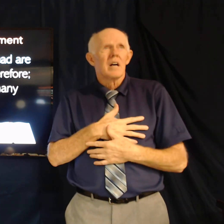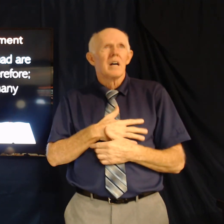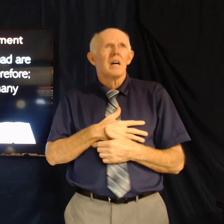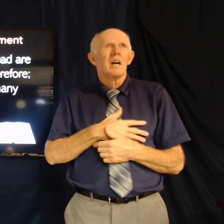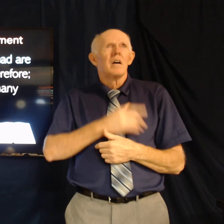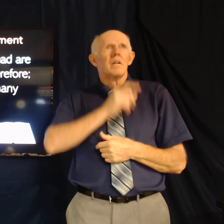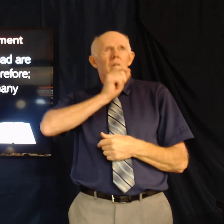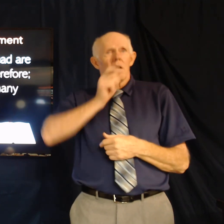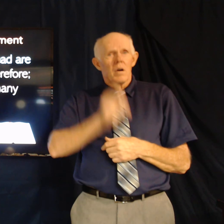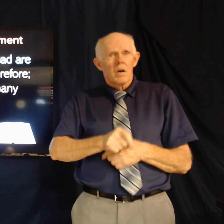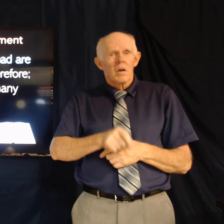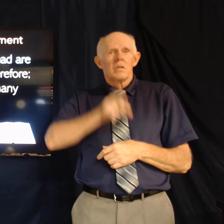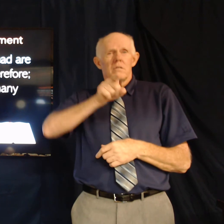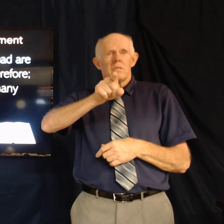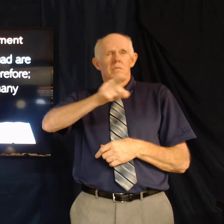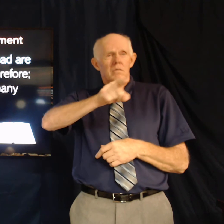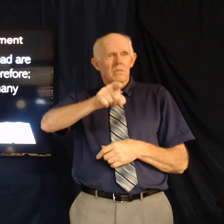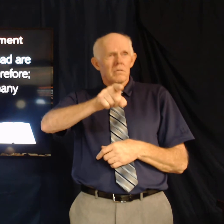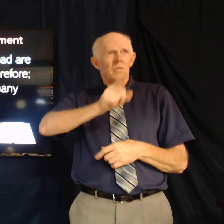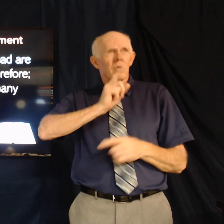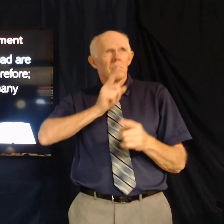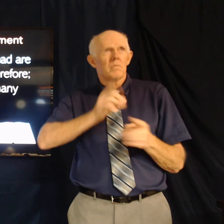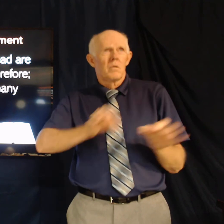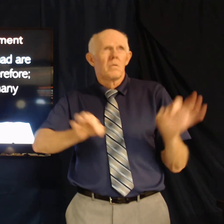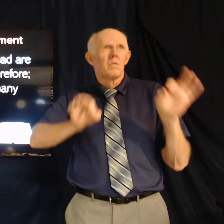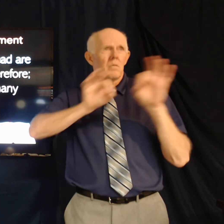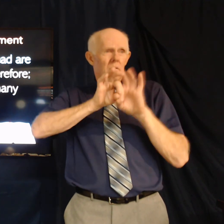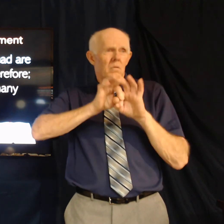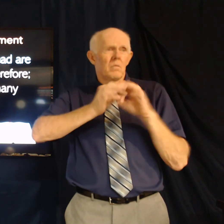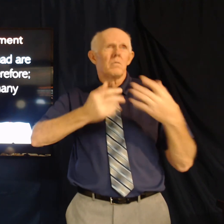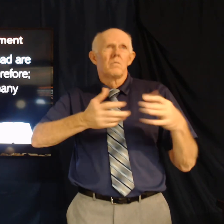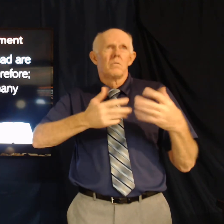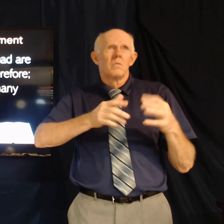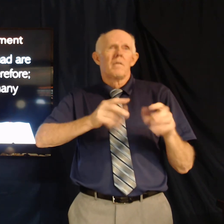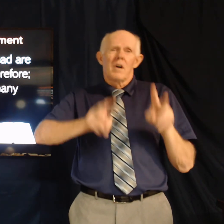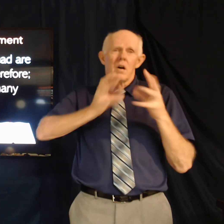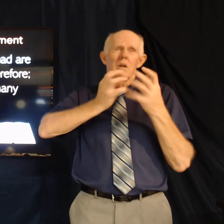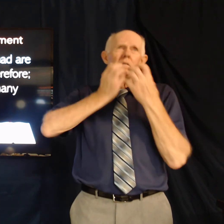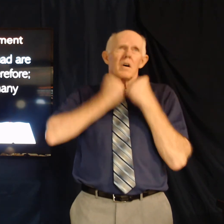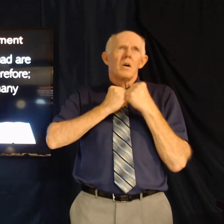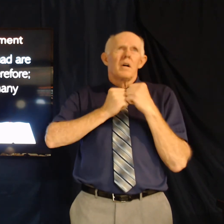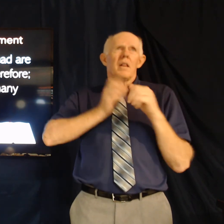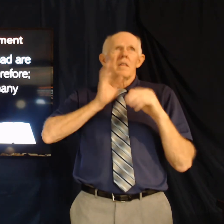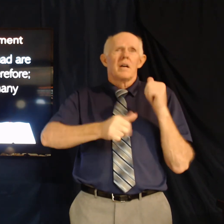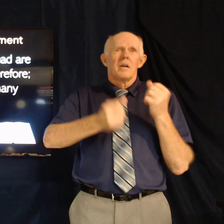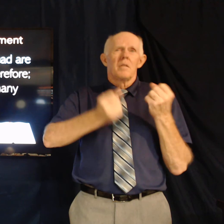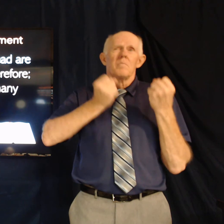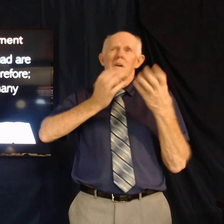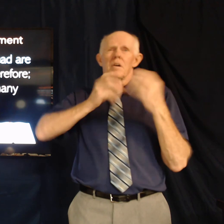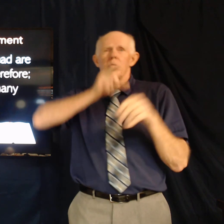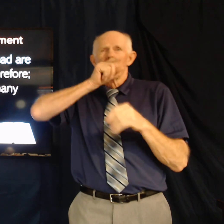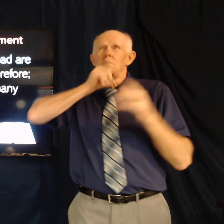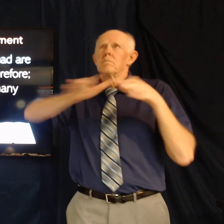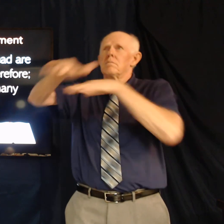Don't fear. Therefore, you are of more value than many